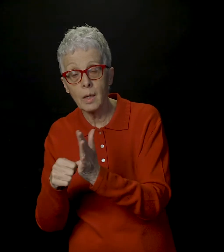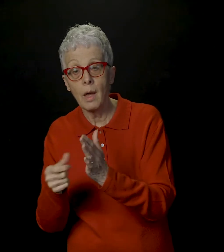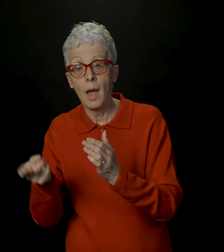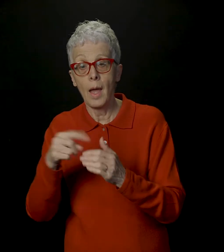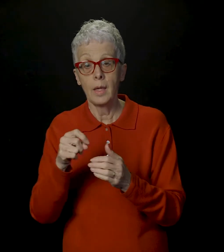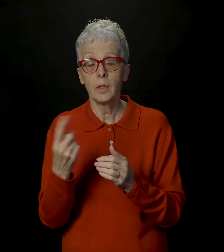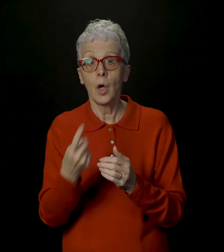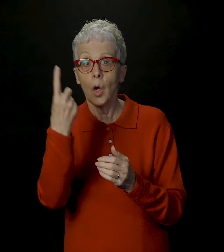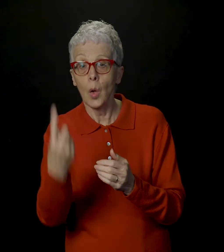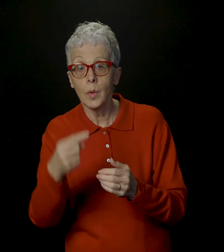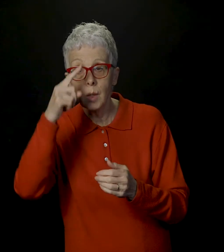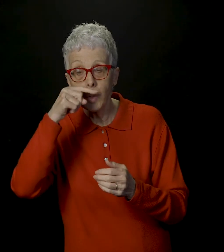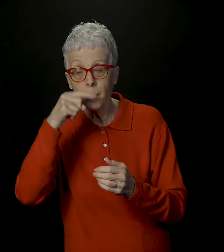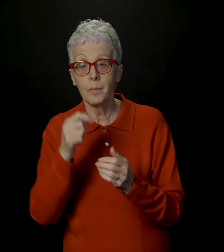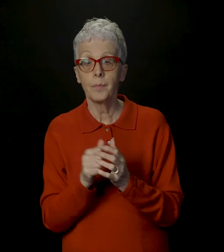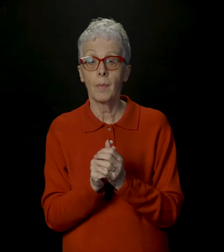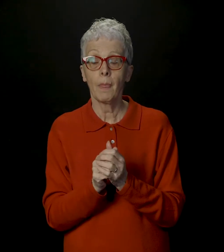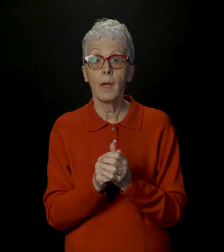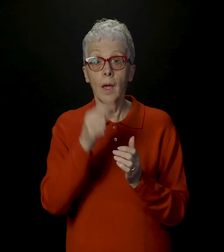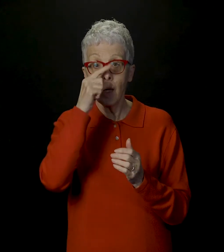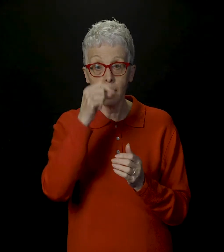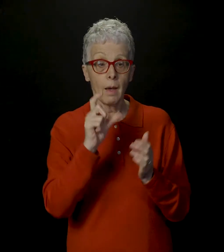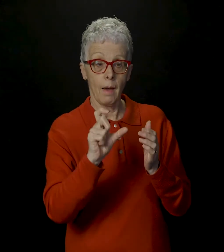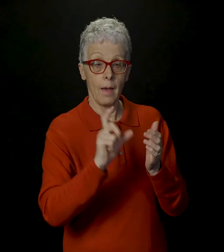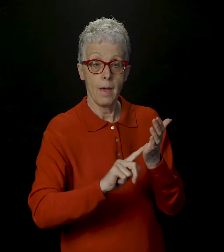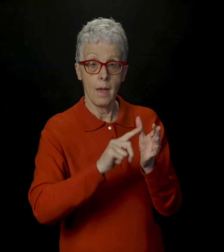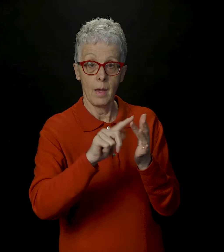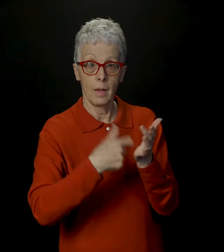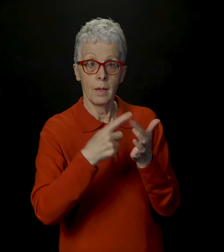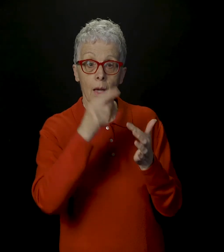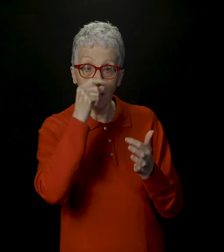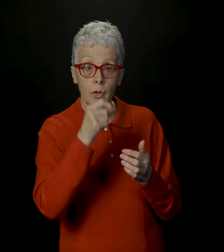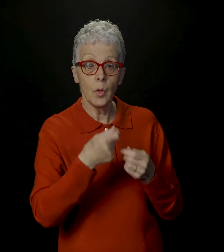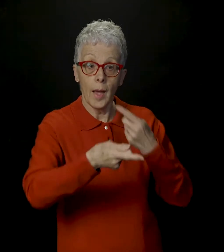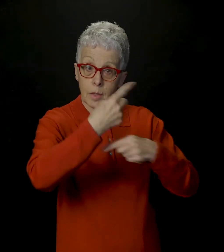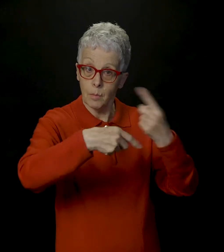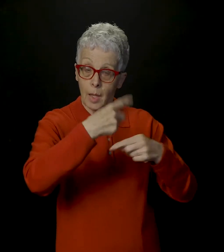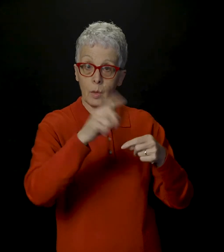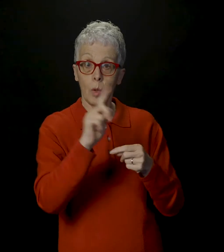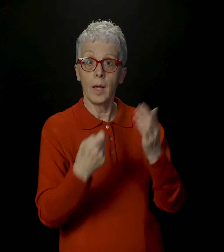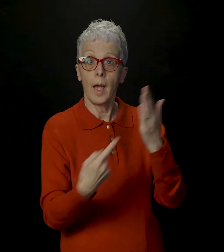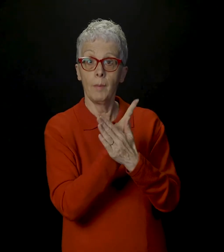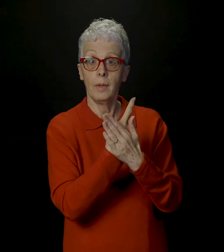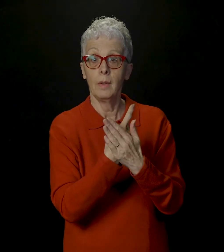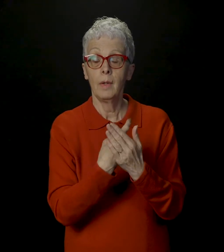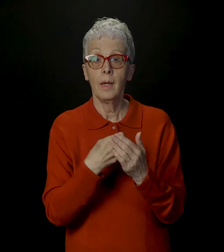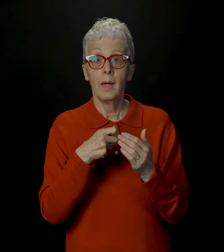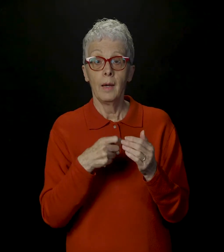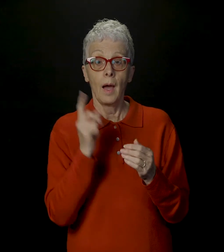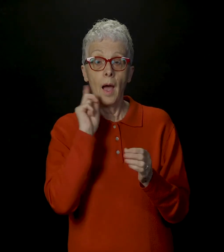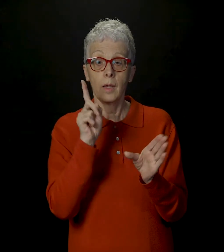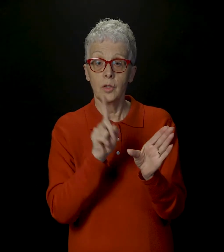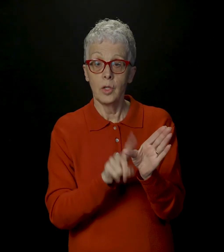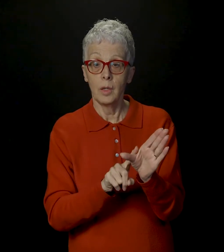really sort of Responding and scaling up your efforts Claire, can you tell us What's happened in that last 12 months Since there was a really Big bang of